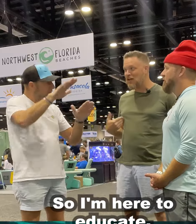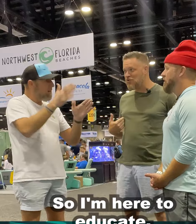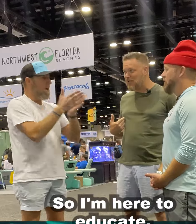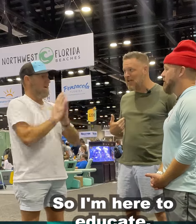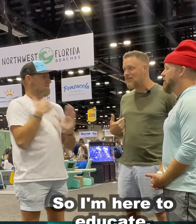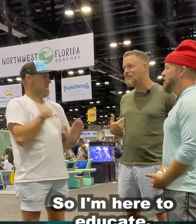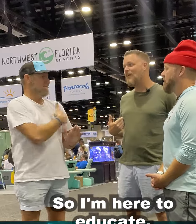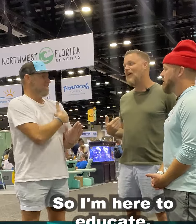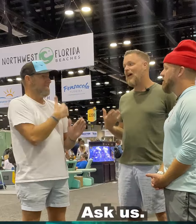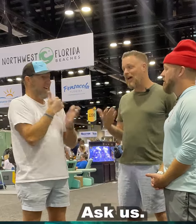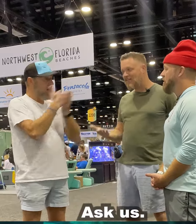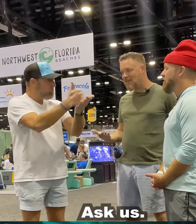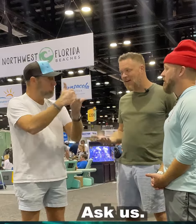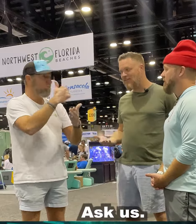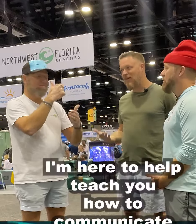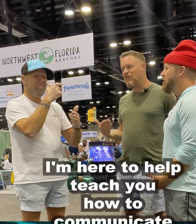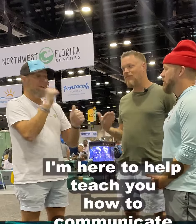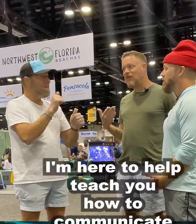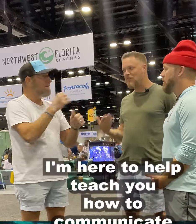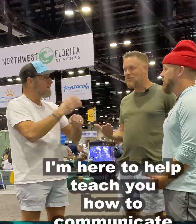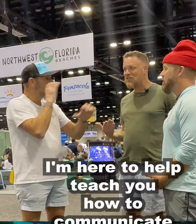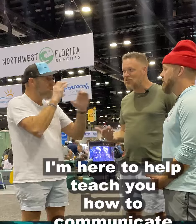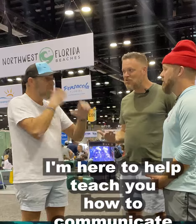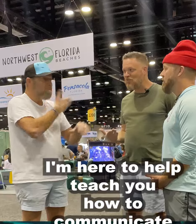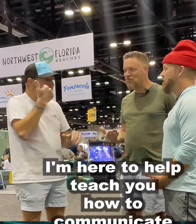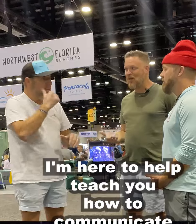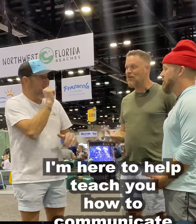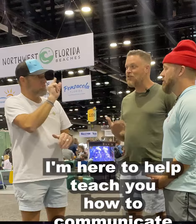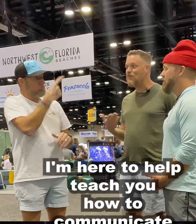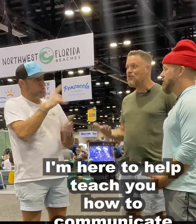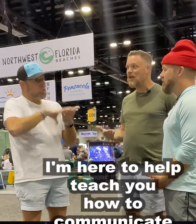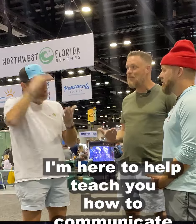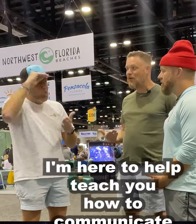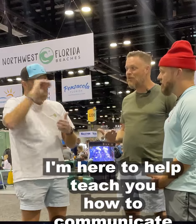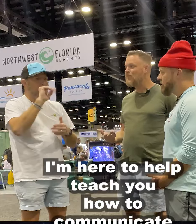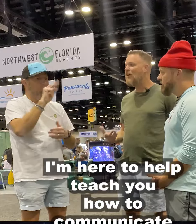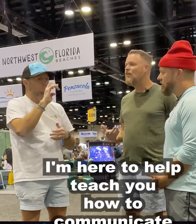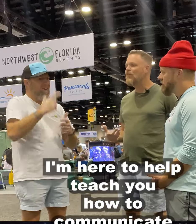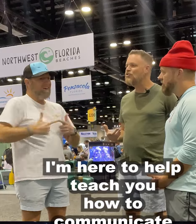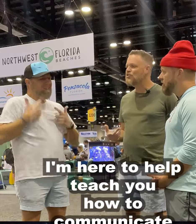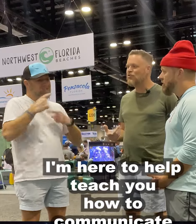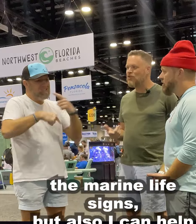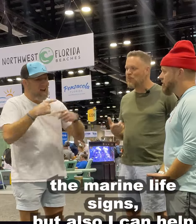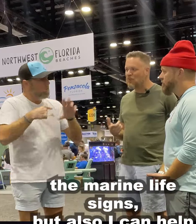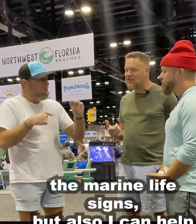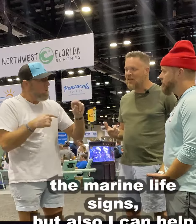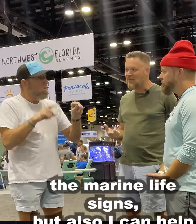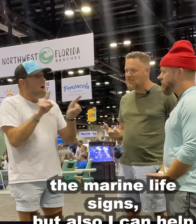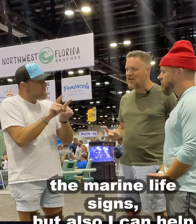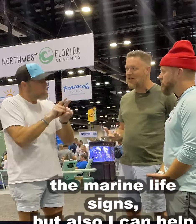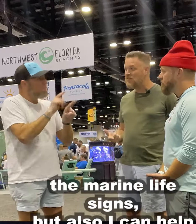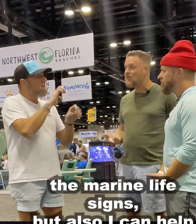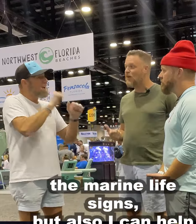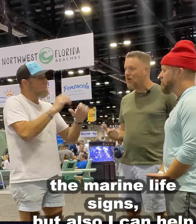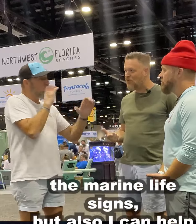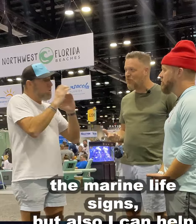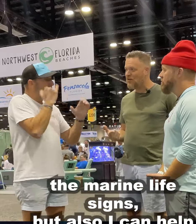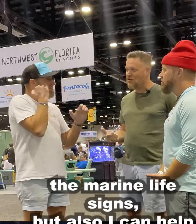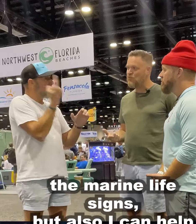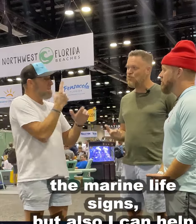educate. Ask us. I'm here to help teach you how to communicate better. Not just learn the marine life signs, but also I can help you